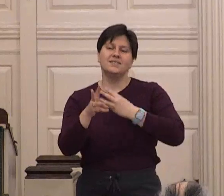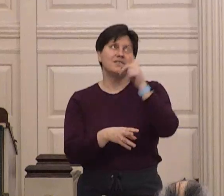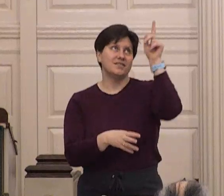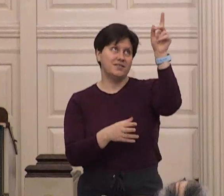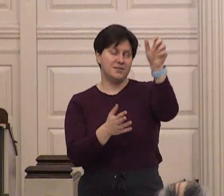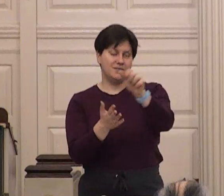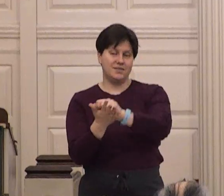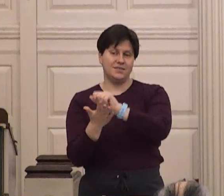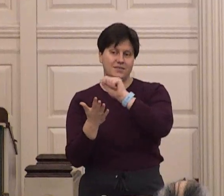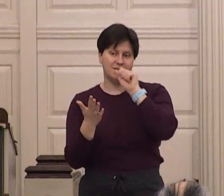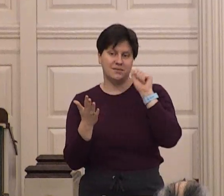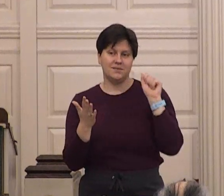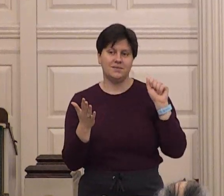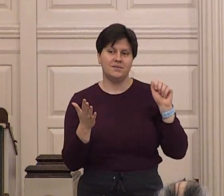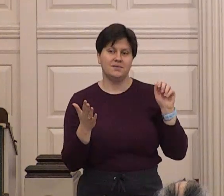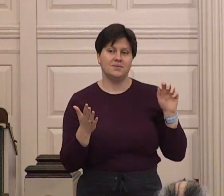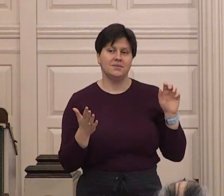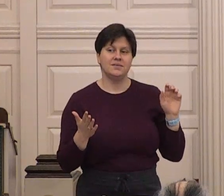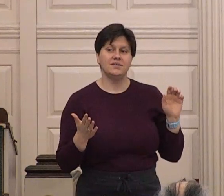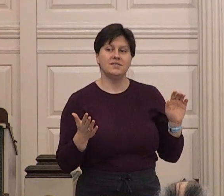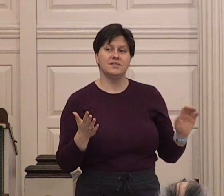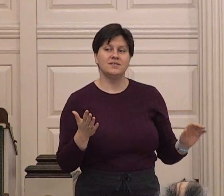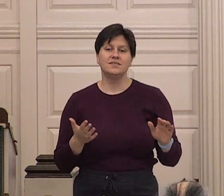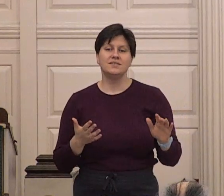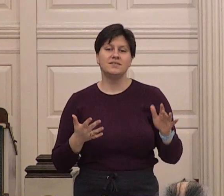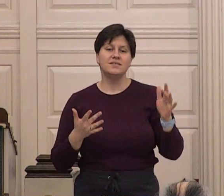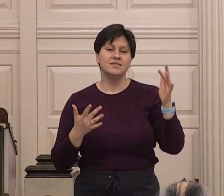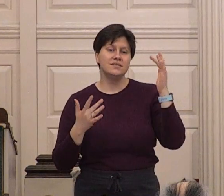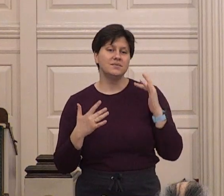quietalis peccata mundi,